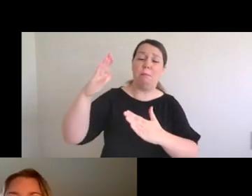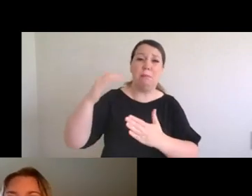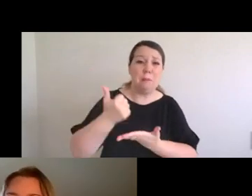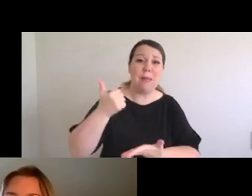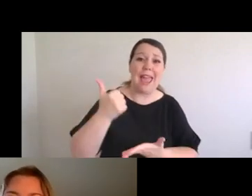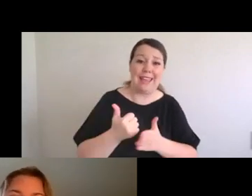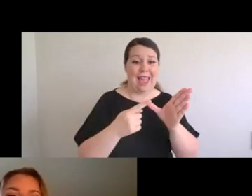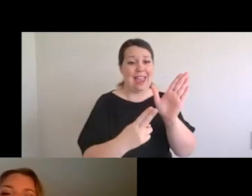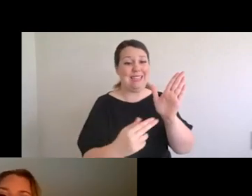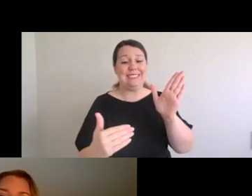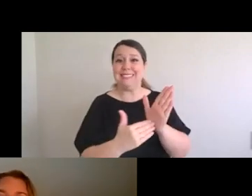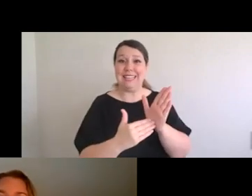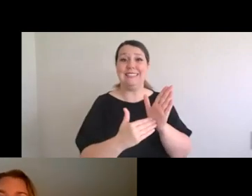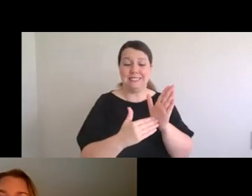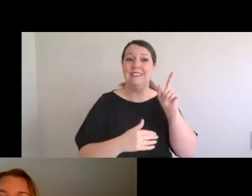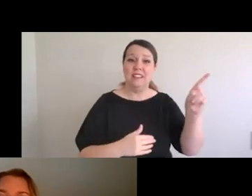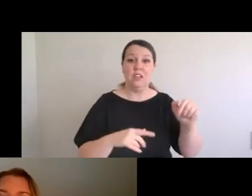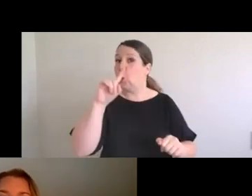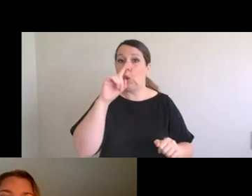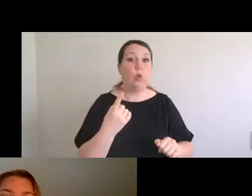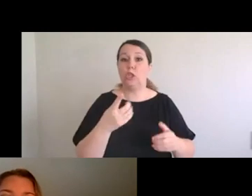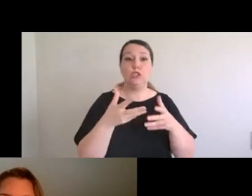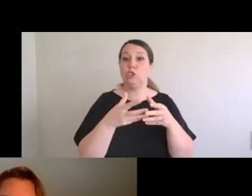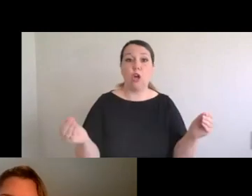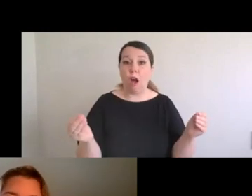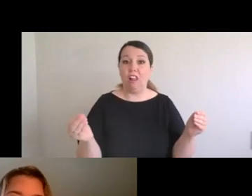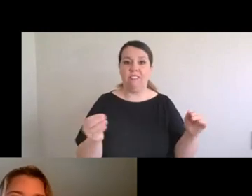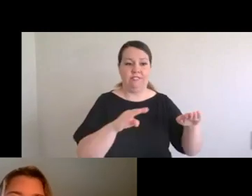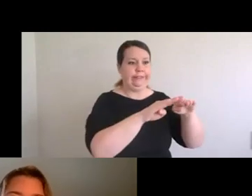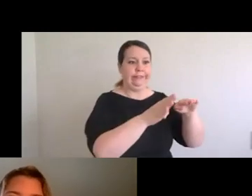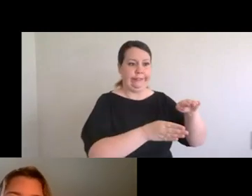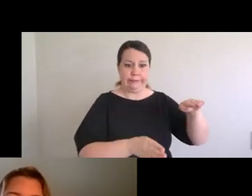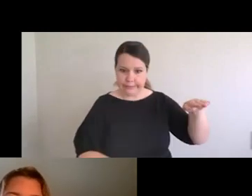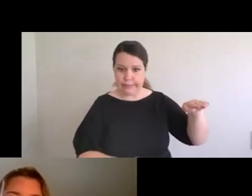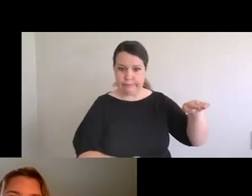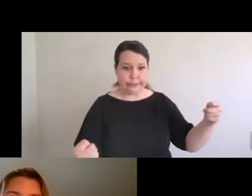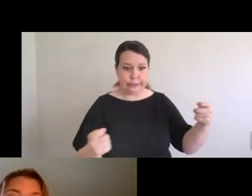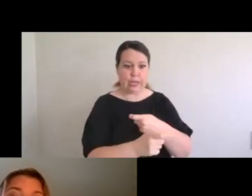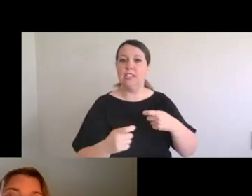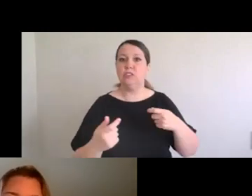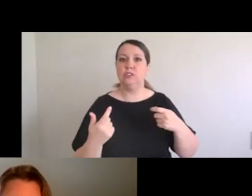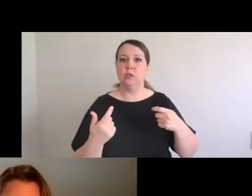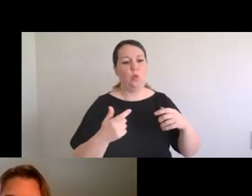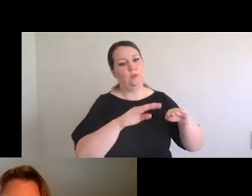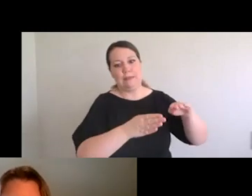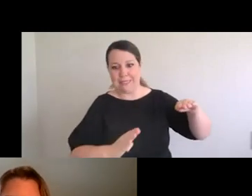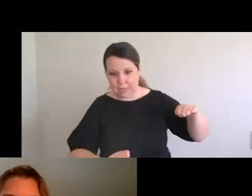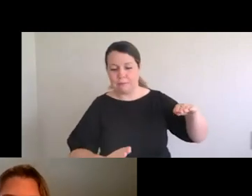kind of a lift that could go through the steps. So it's always about the